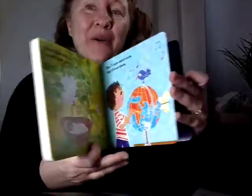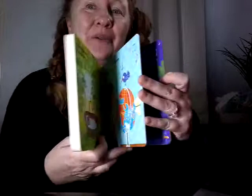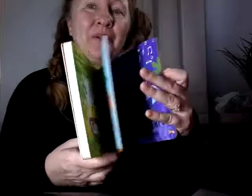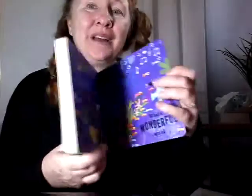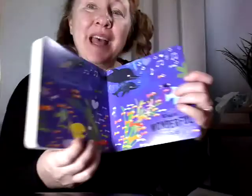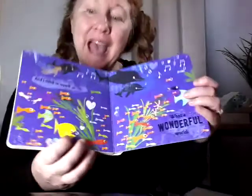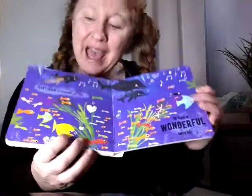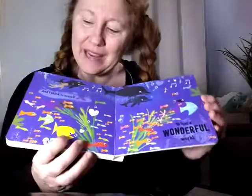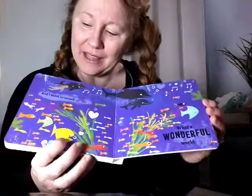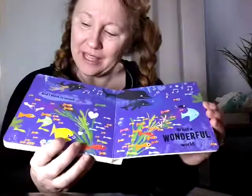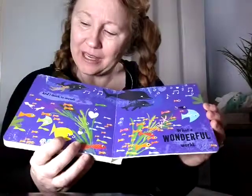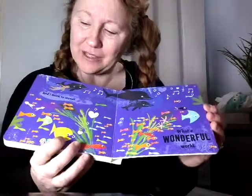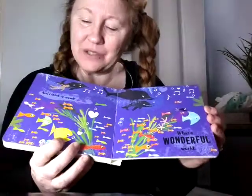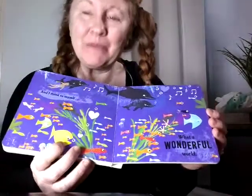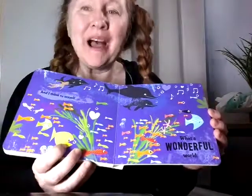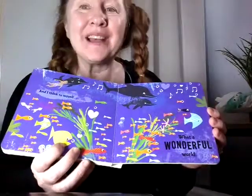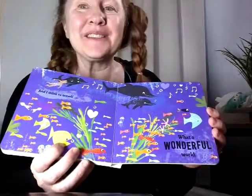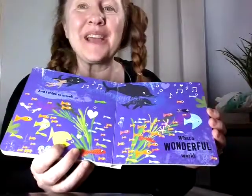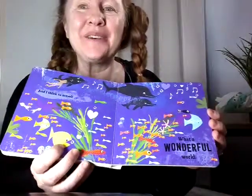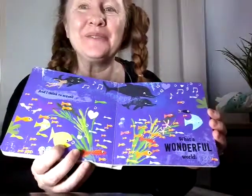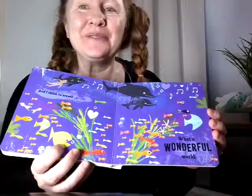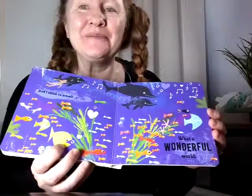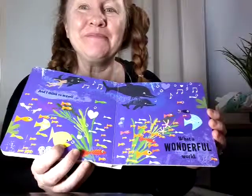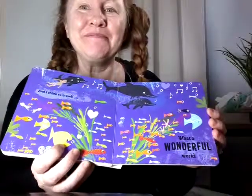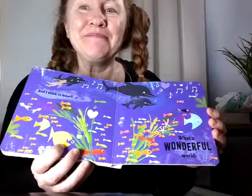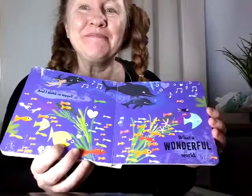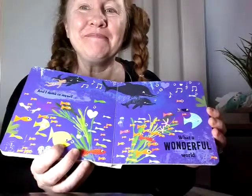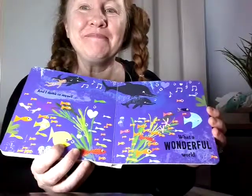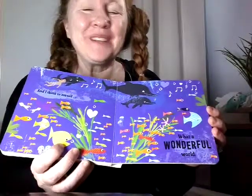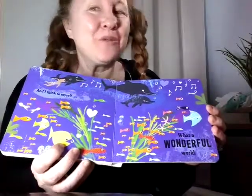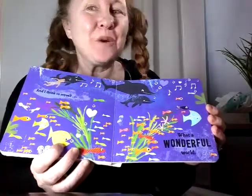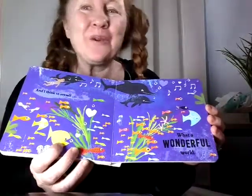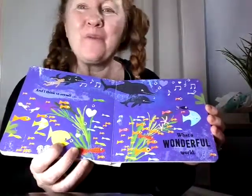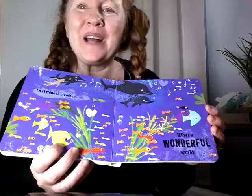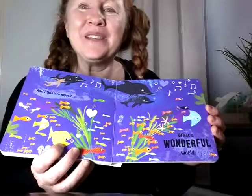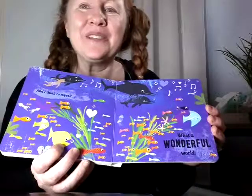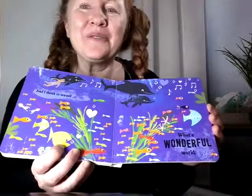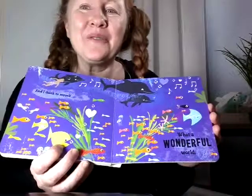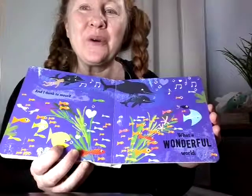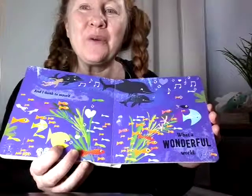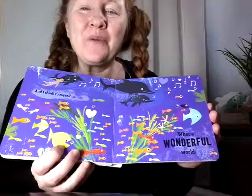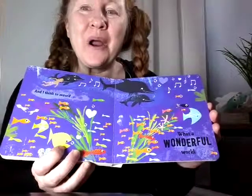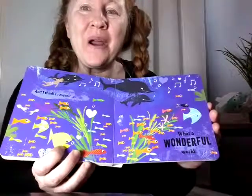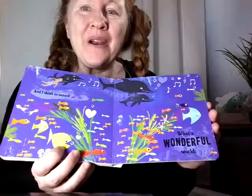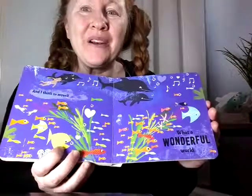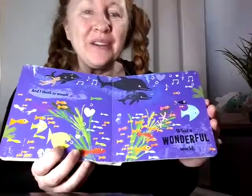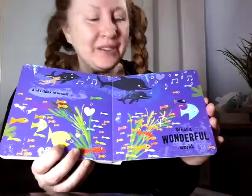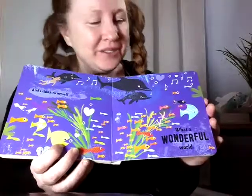know. And I think to myself, what a wonderful world.